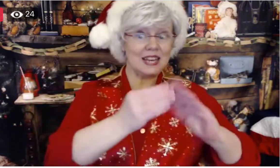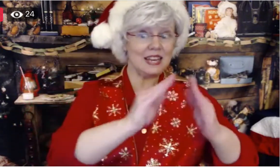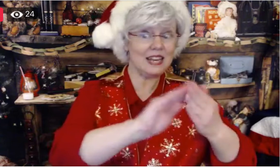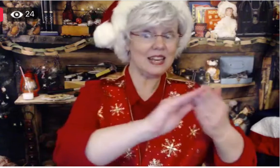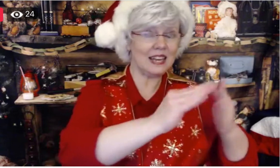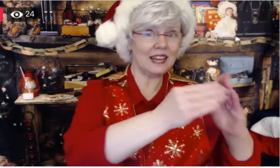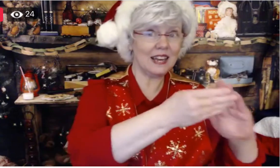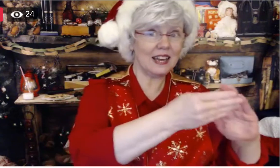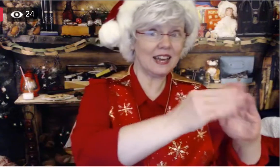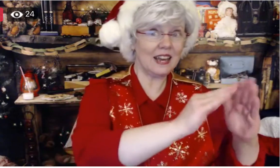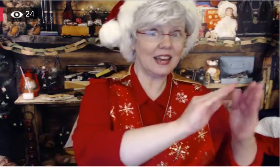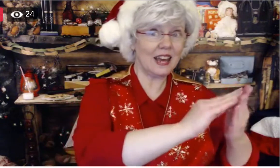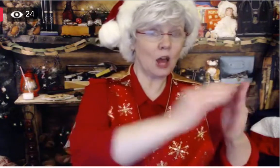city.